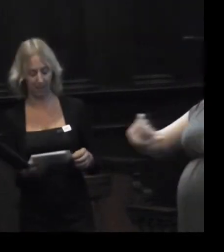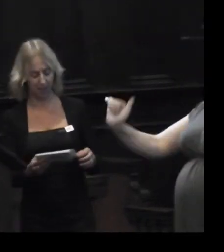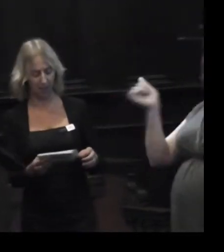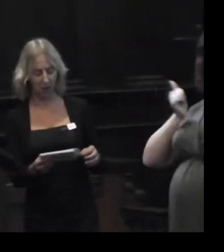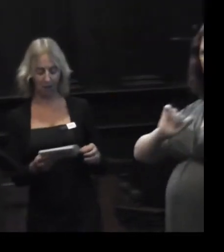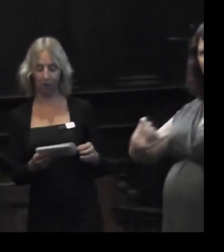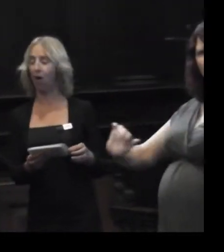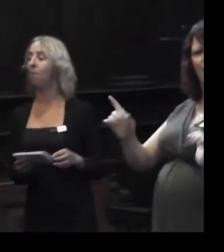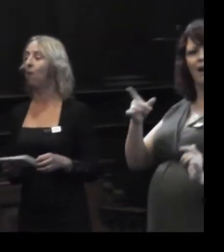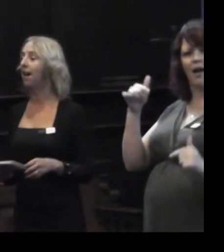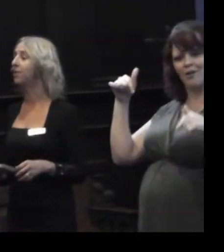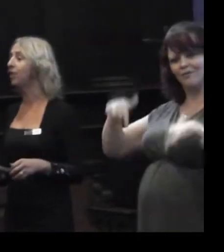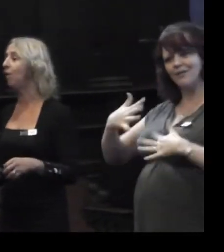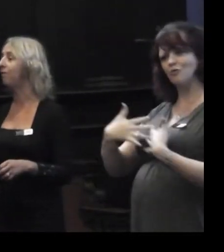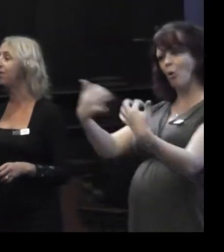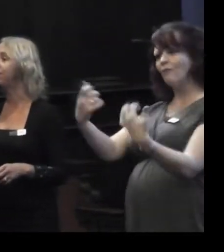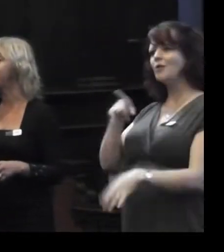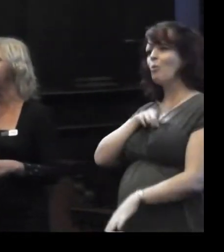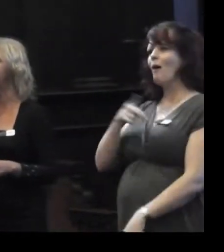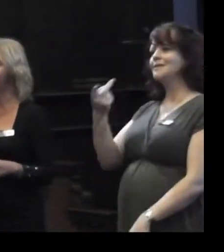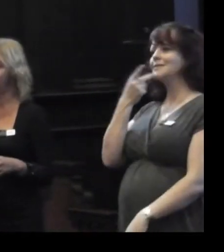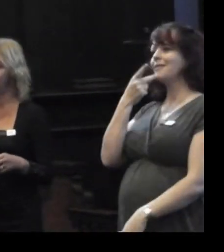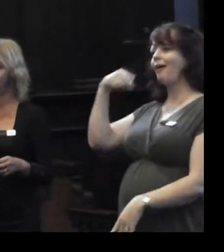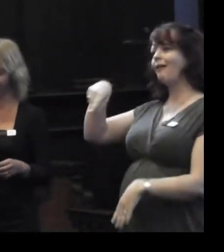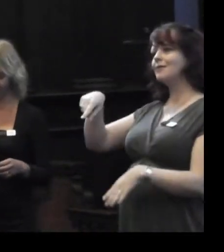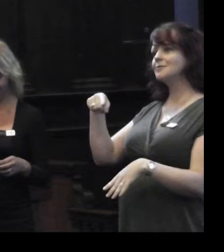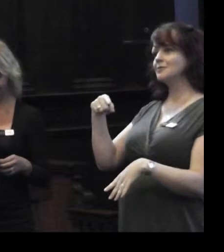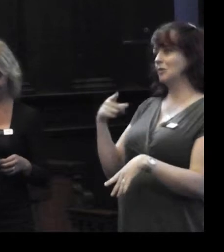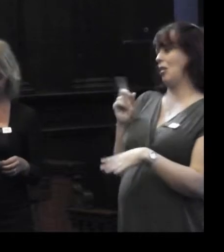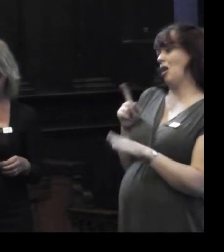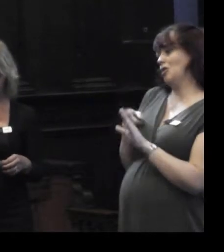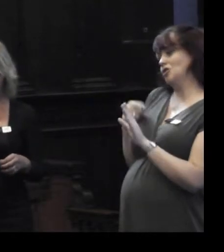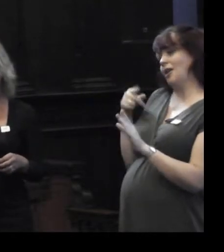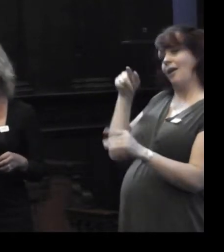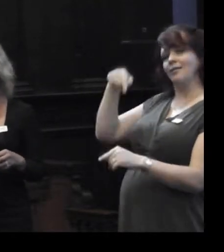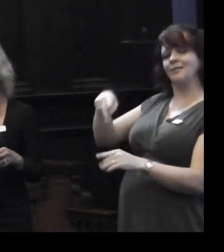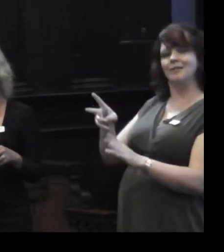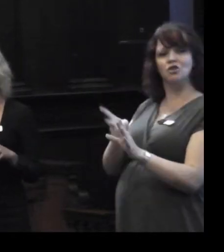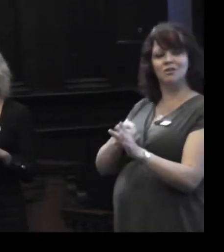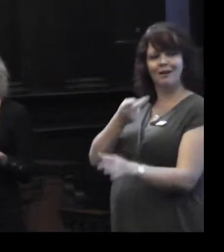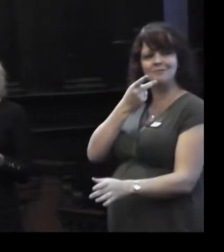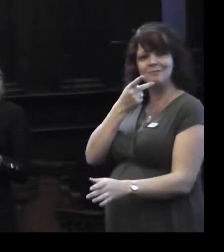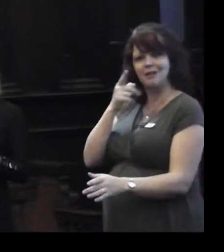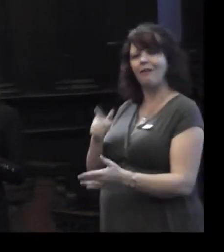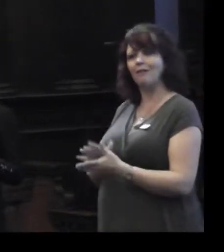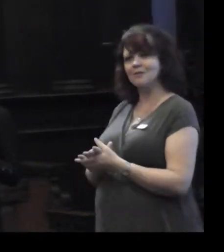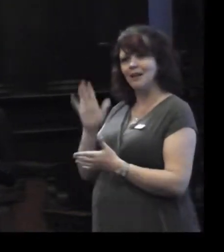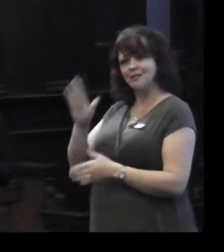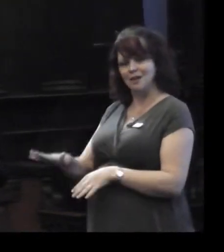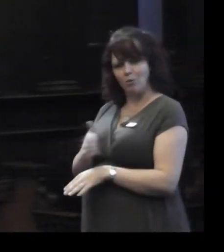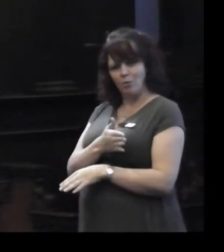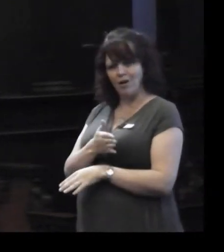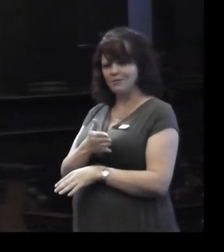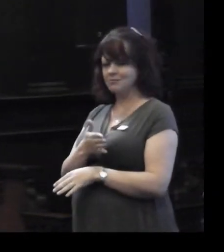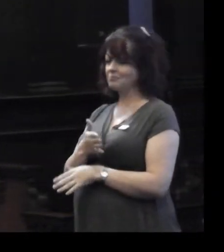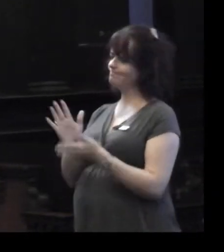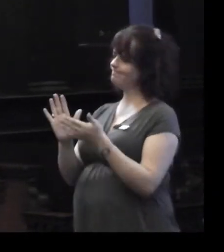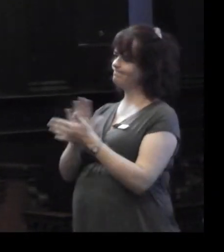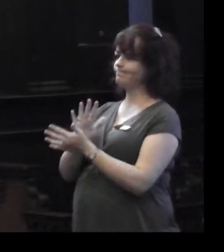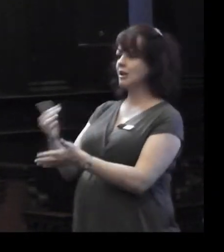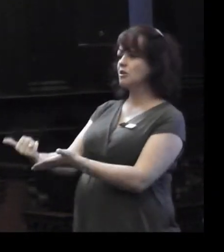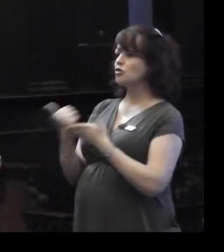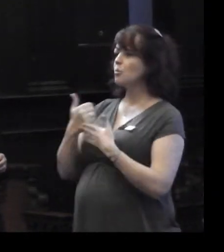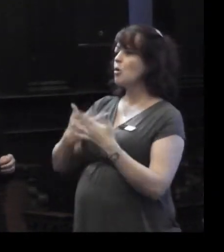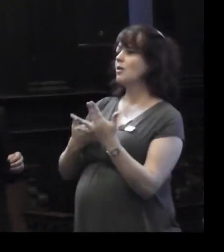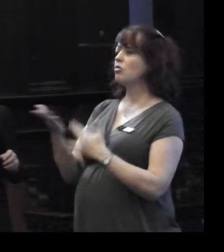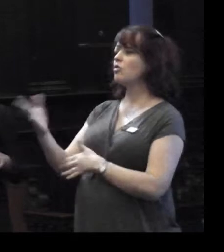the second Knife Crime Awareness Conference in the Southwest. We are delighted to have been supported by the Police and Crime